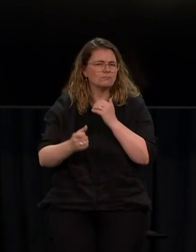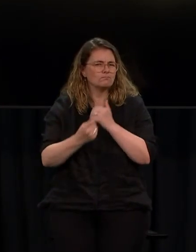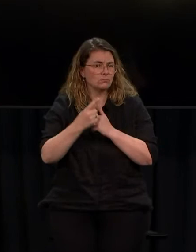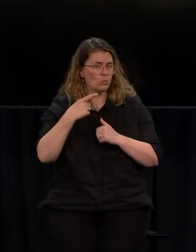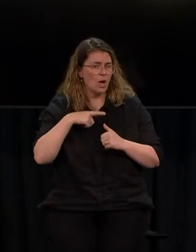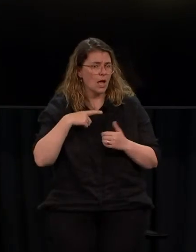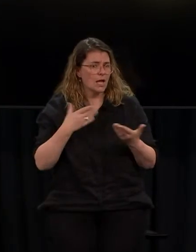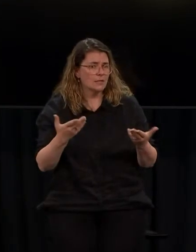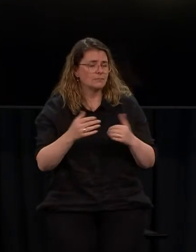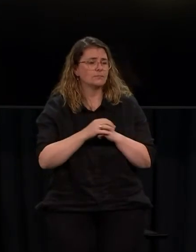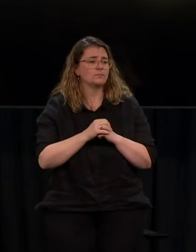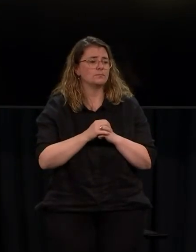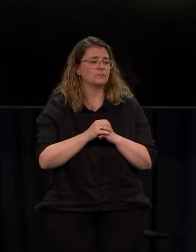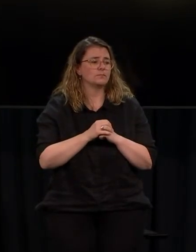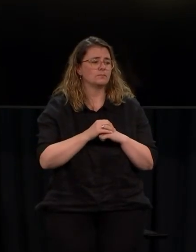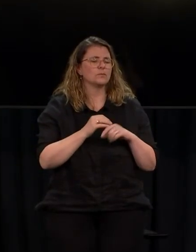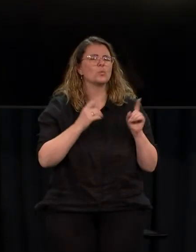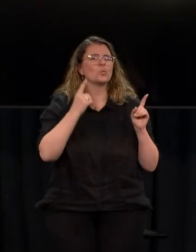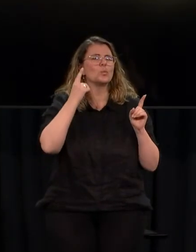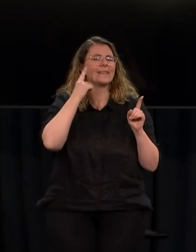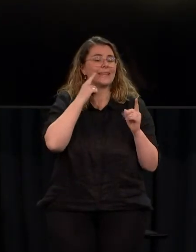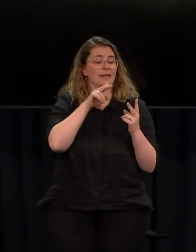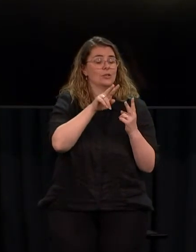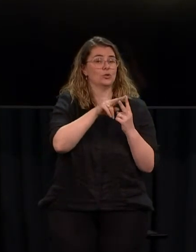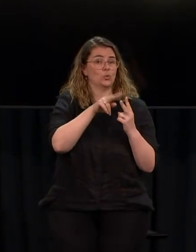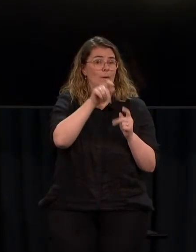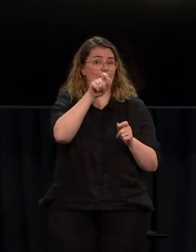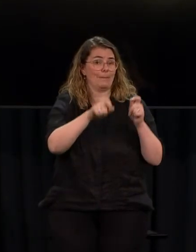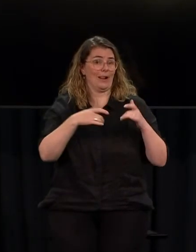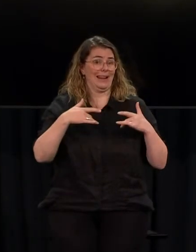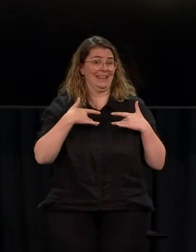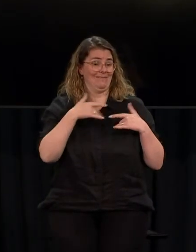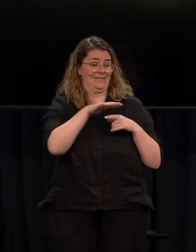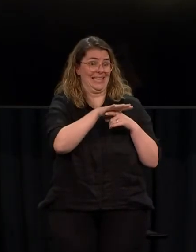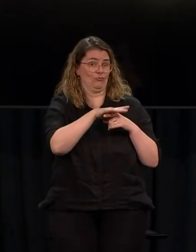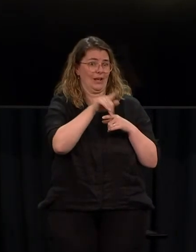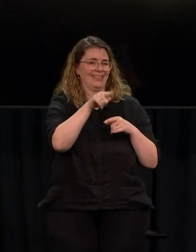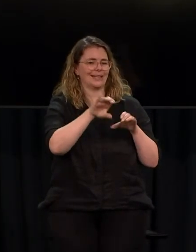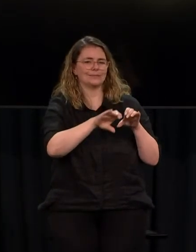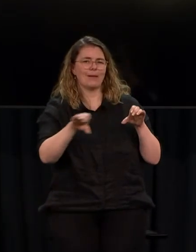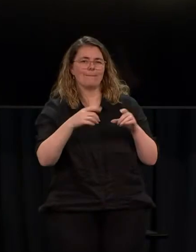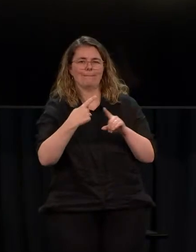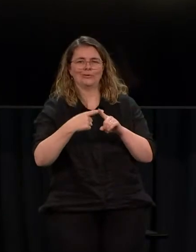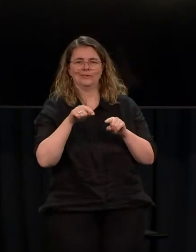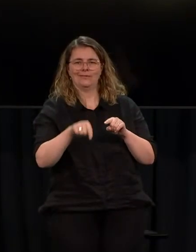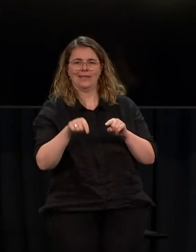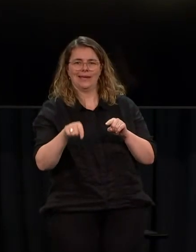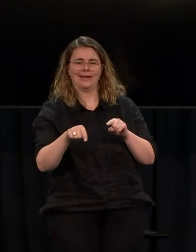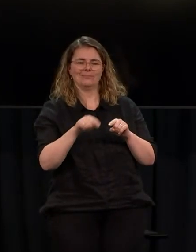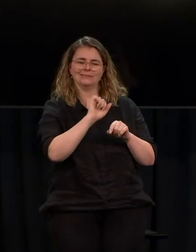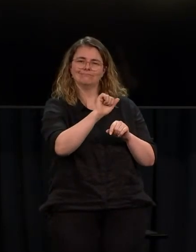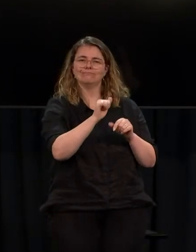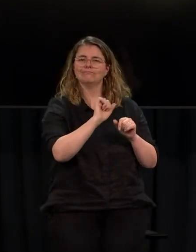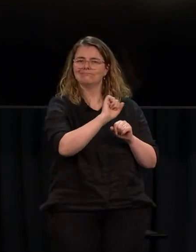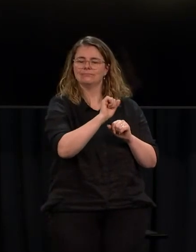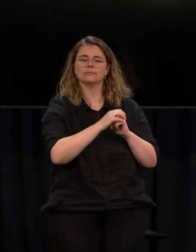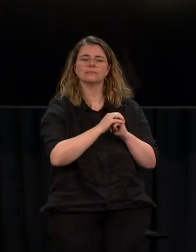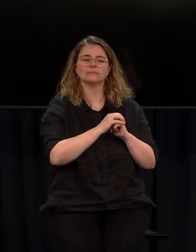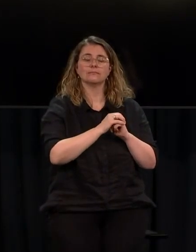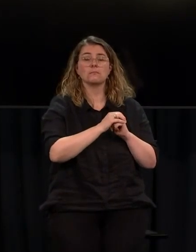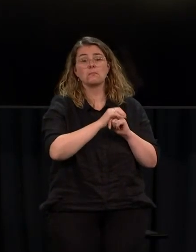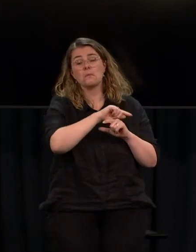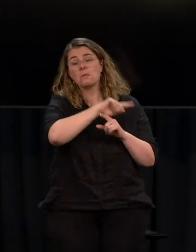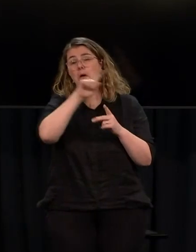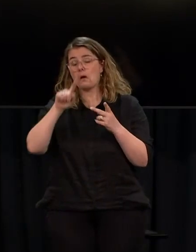that it probably captures where two of the cases have been, and the other is likely to be related to